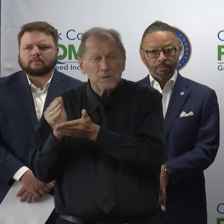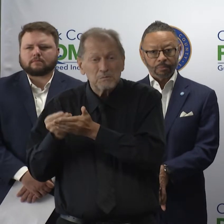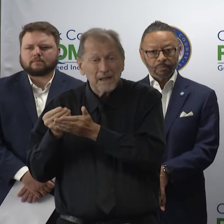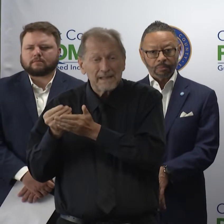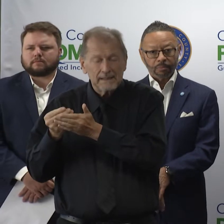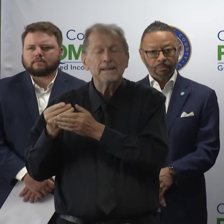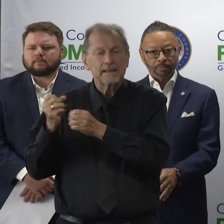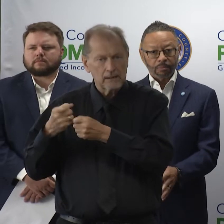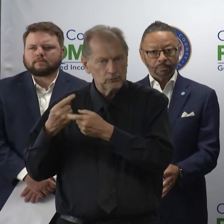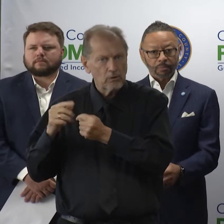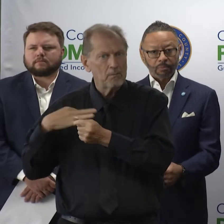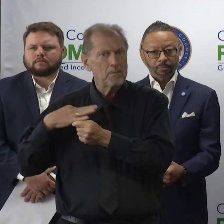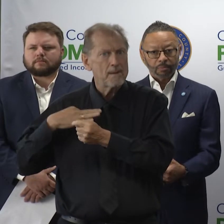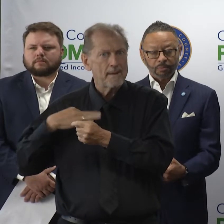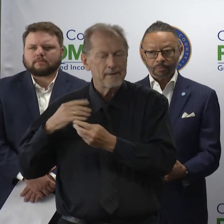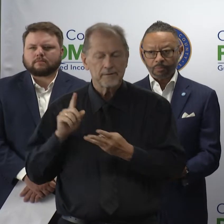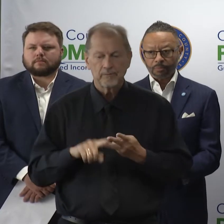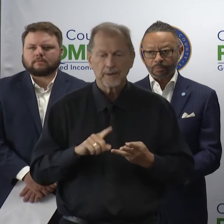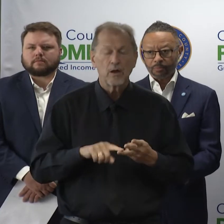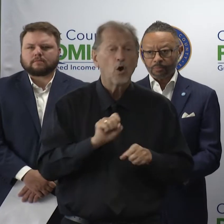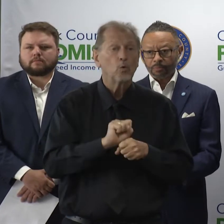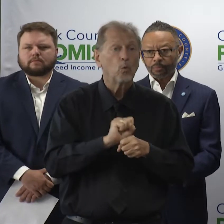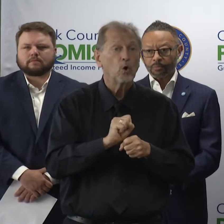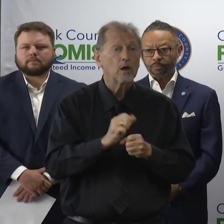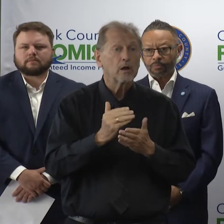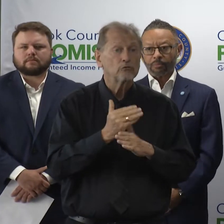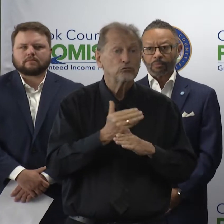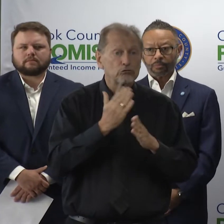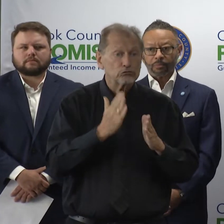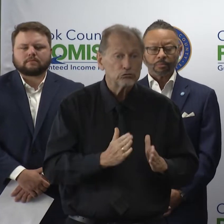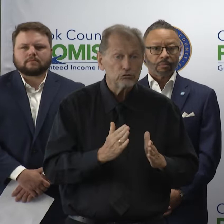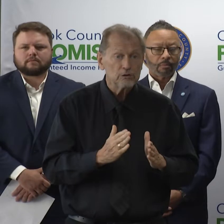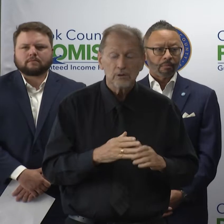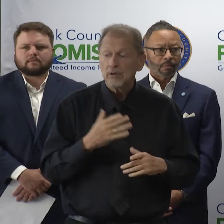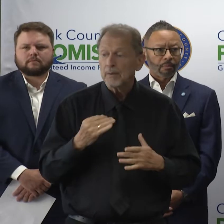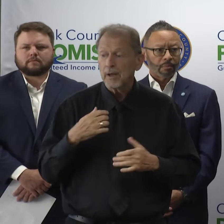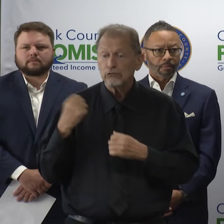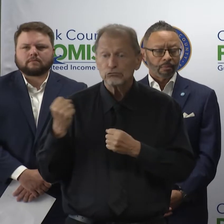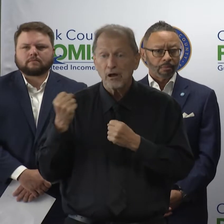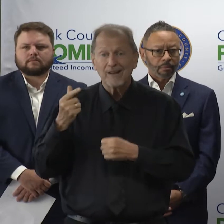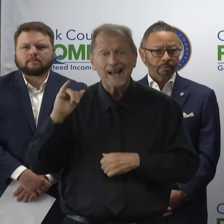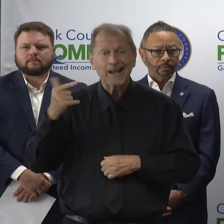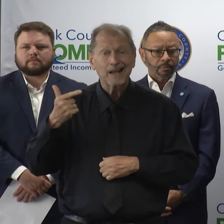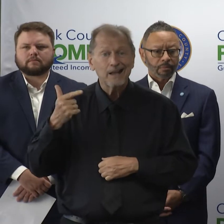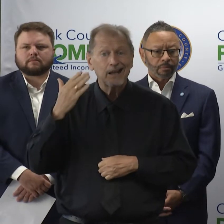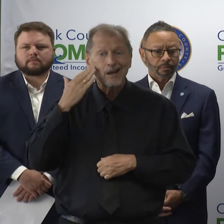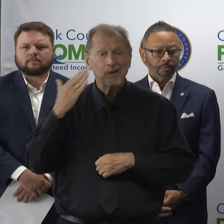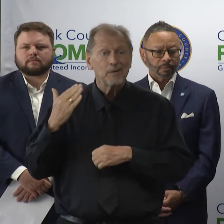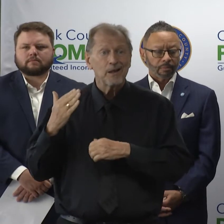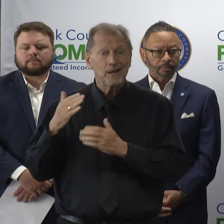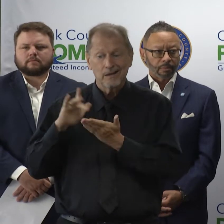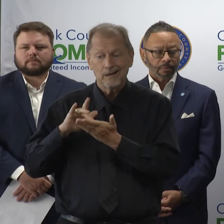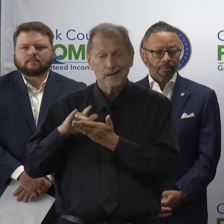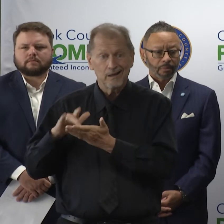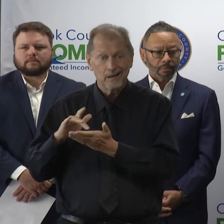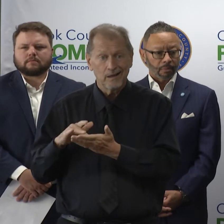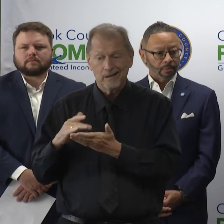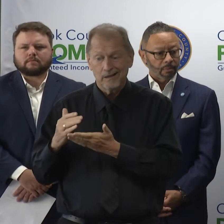meet for his family on the South Side. The gig worker driving for a car share app in order to pay for college.